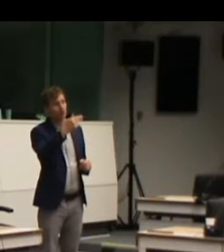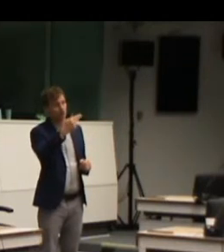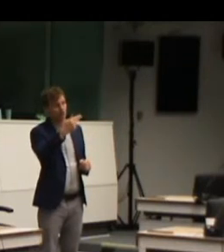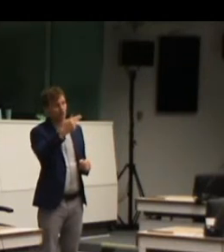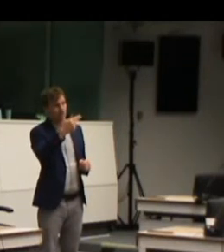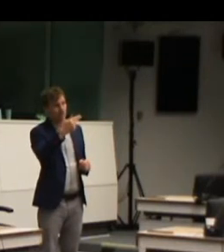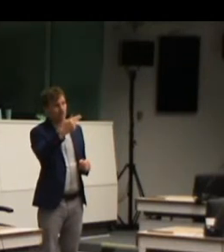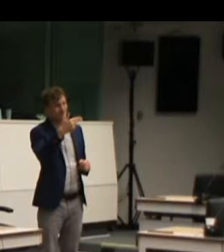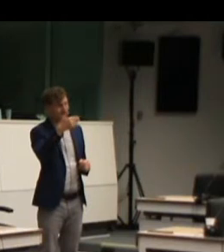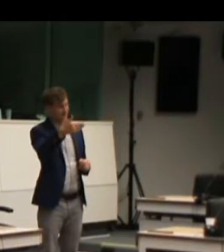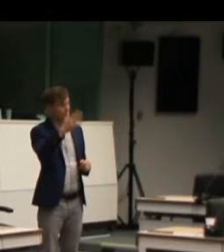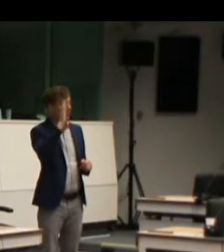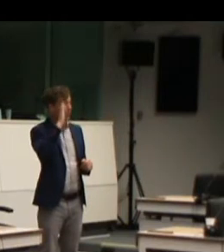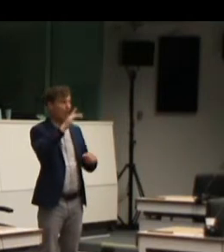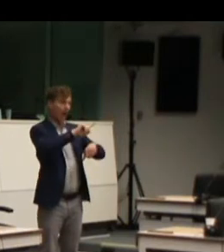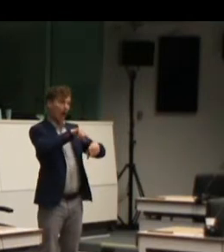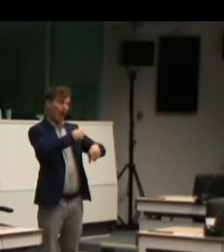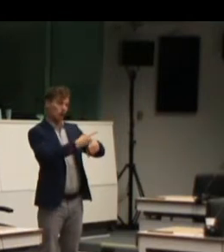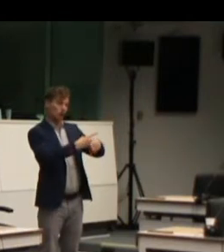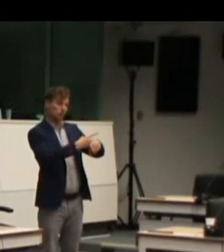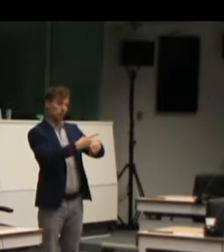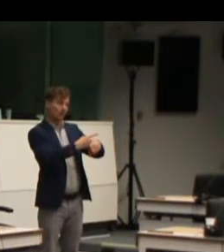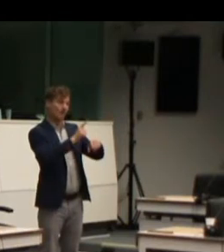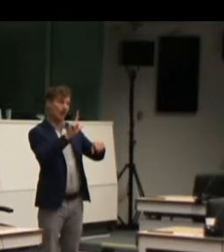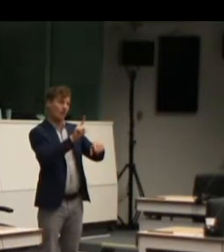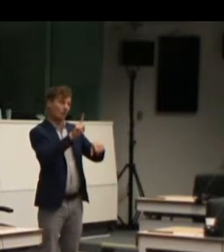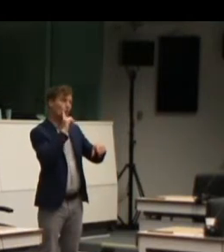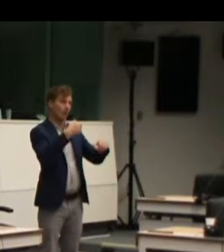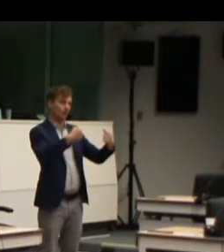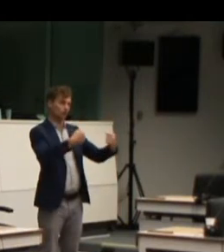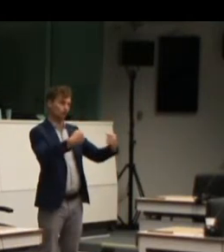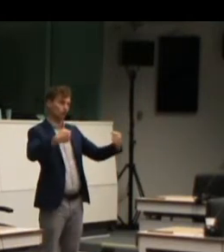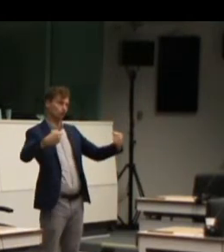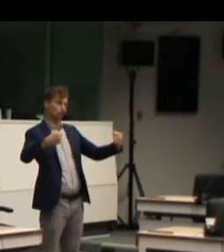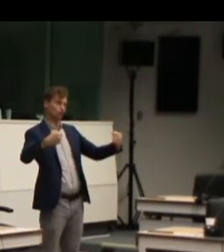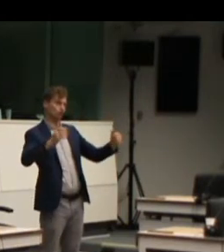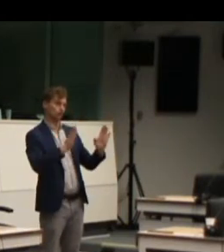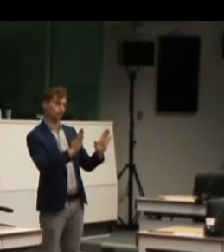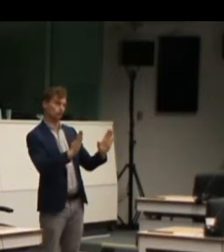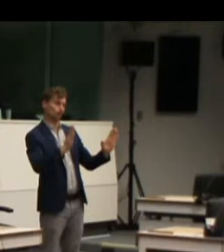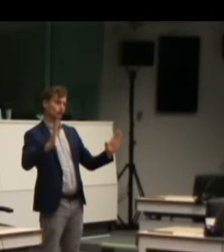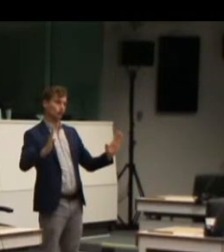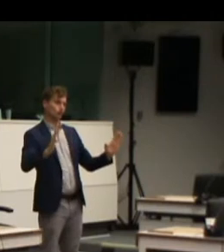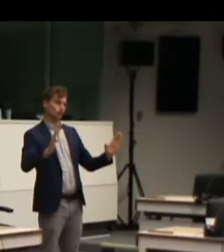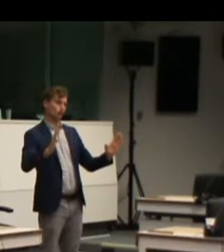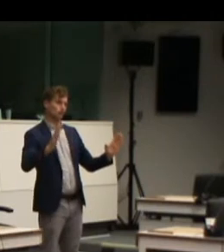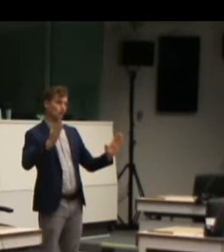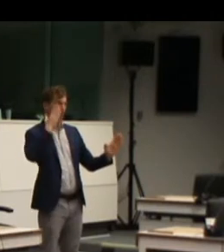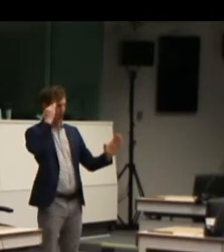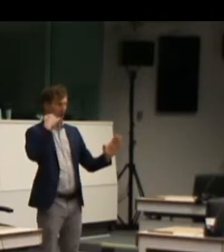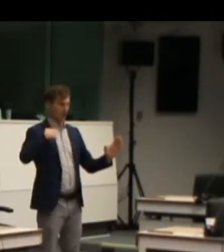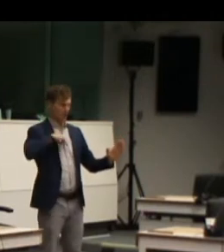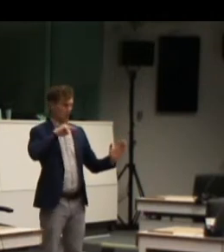just because we're looking at it really systematically. How can we get this rota, the staff rota, to